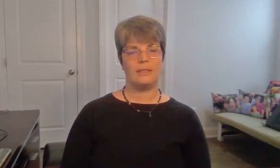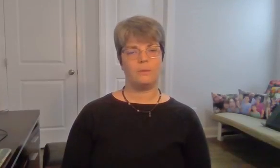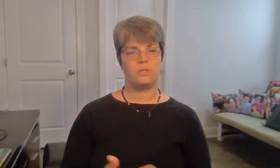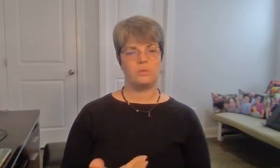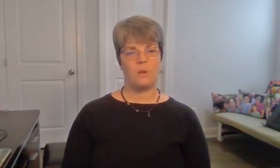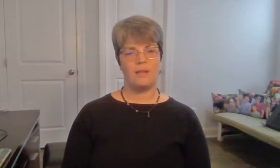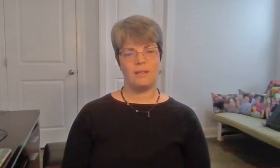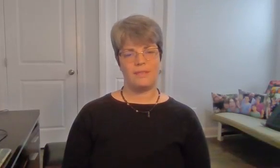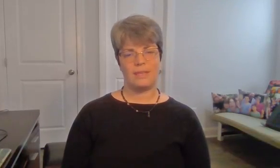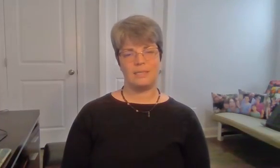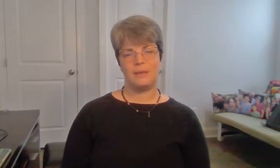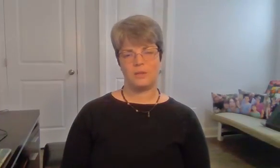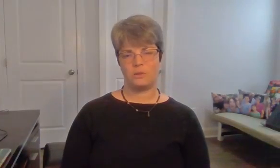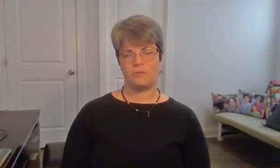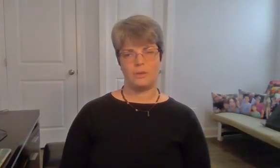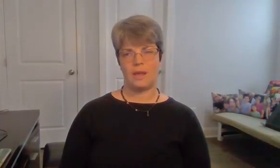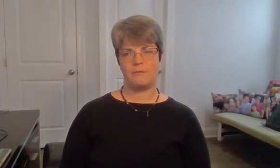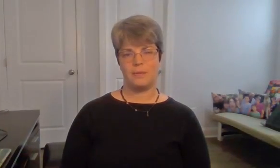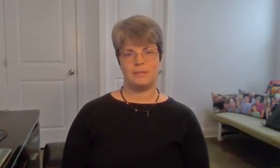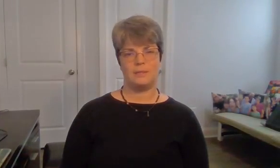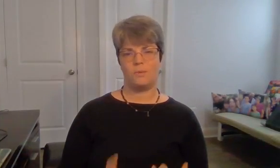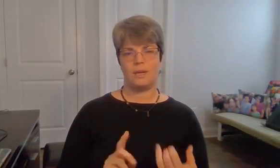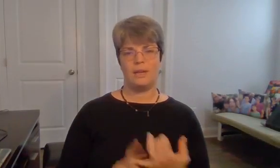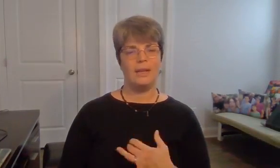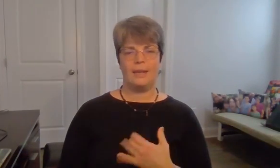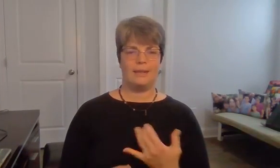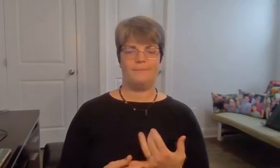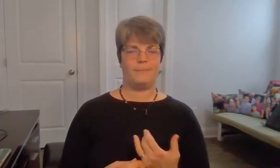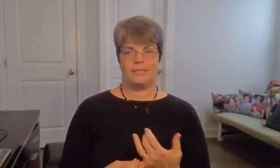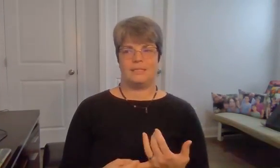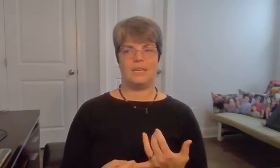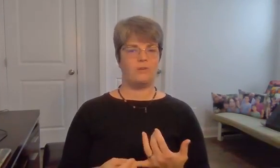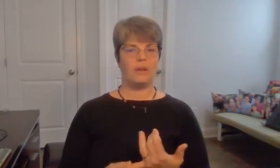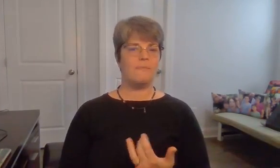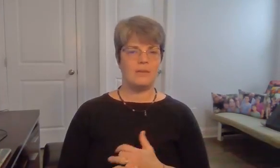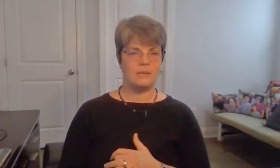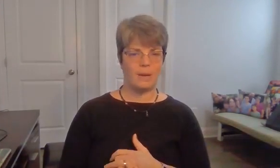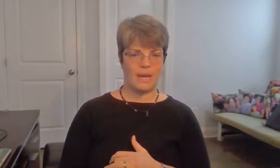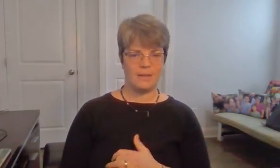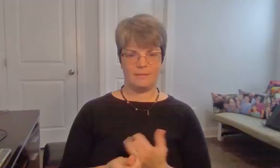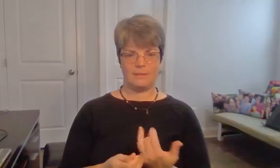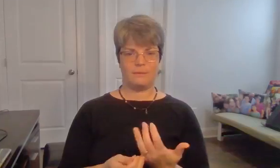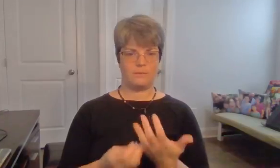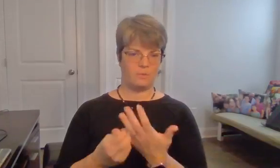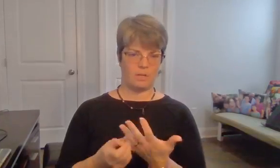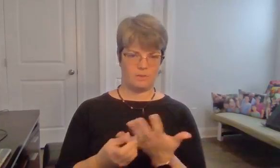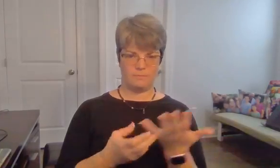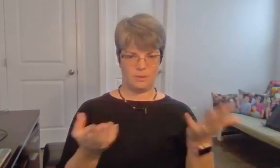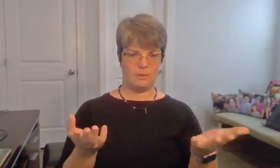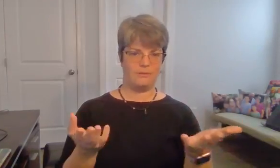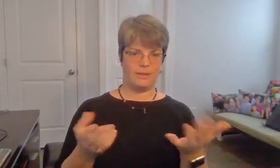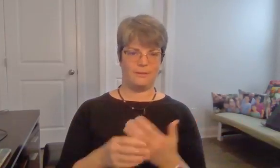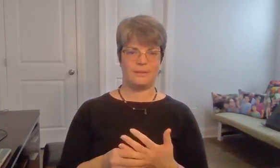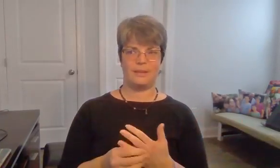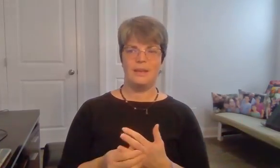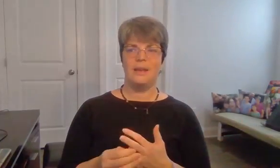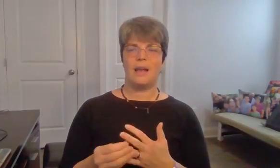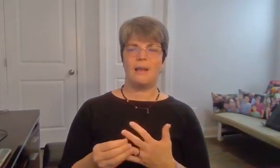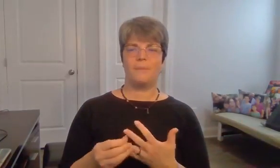language as well, I think it's beneficial for a lot of reasons. One, it doesn't take grant money to buy, except for to watch, a video or something. There's